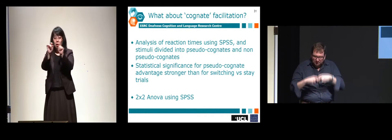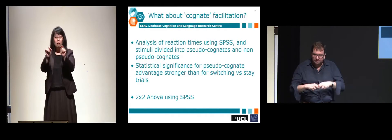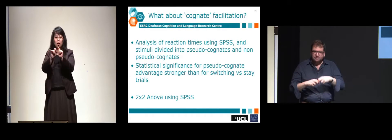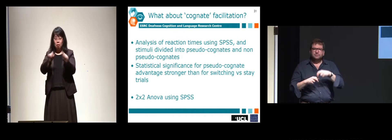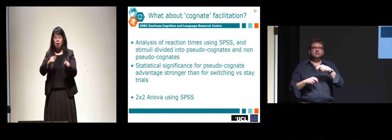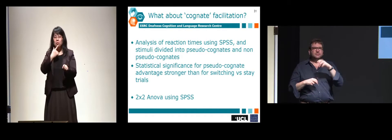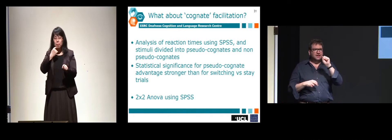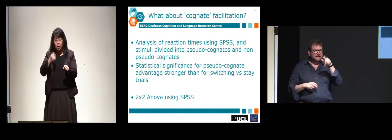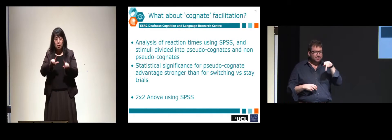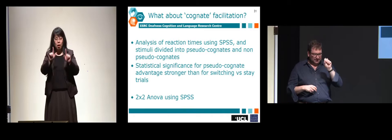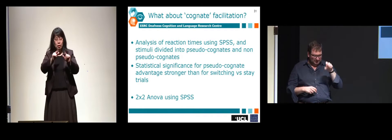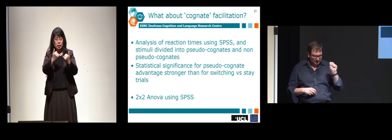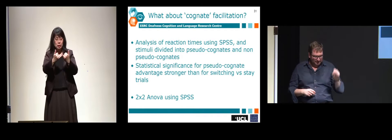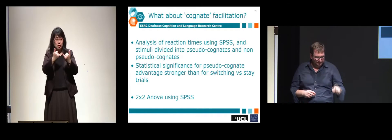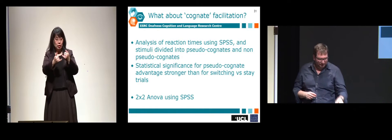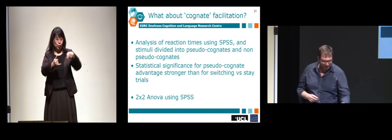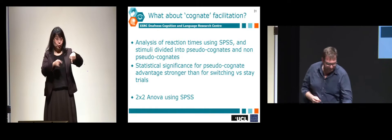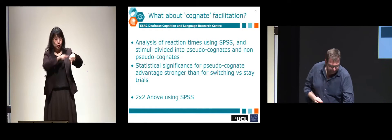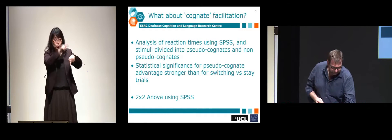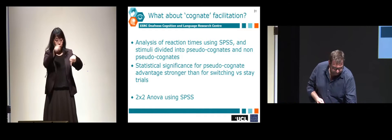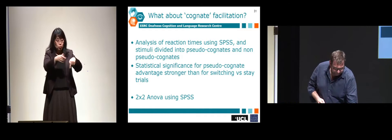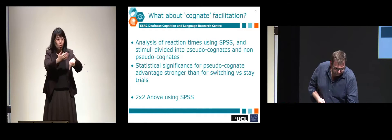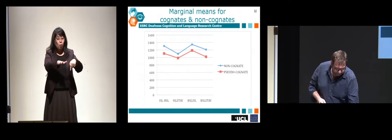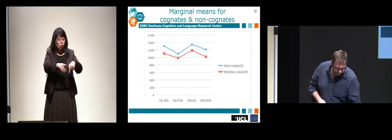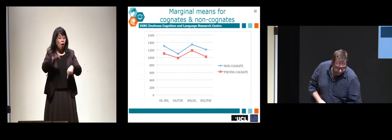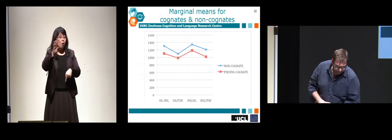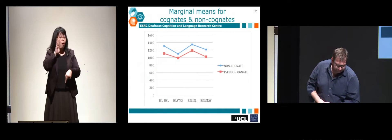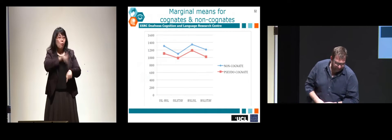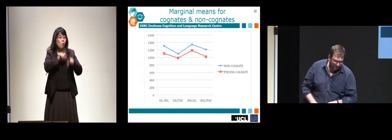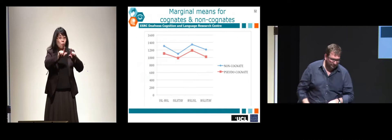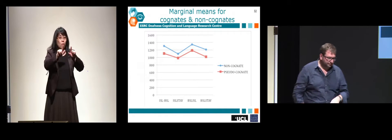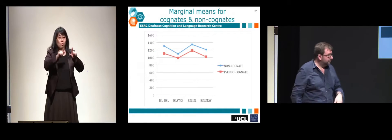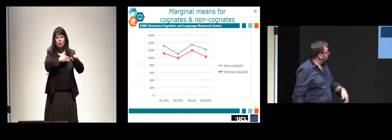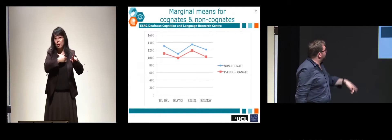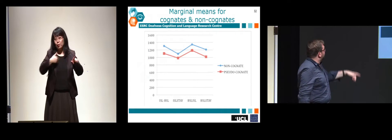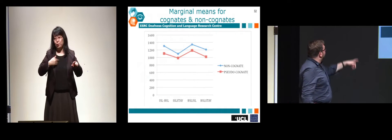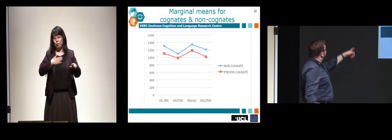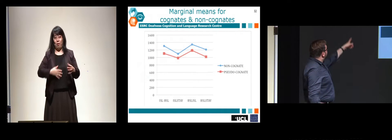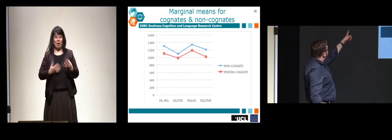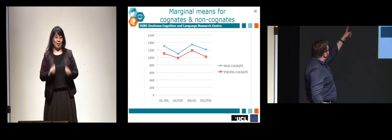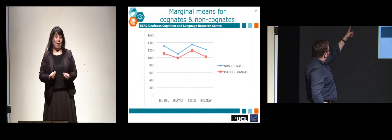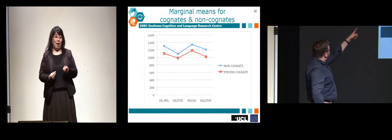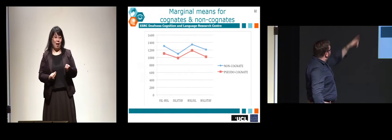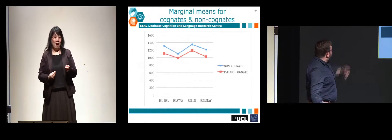I used a 2x2 ANOVA using SPSS.